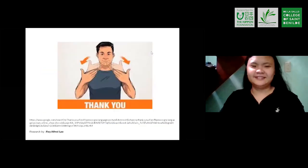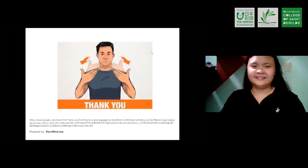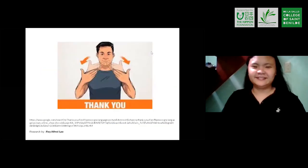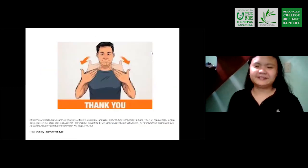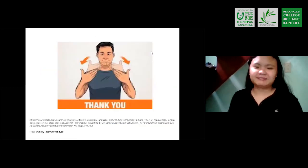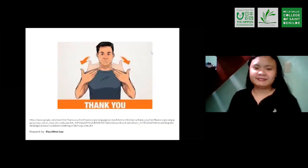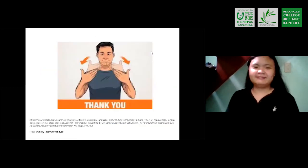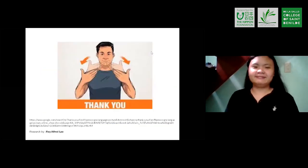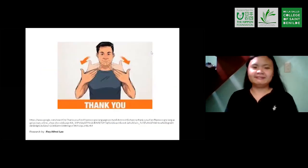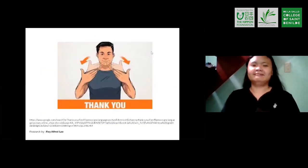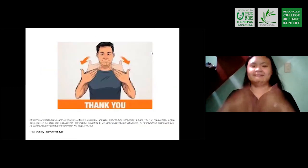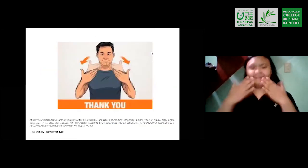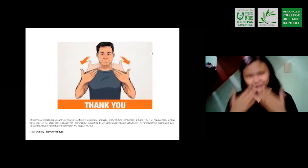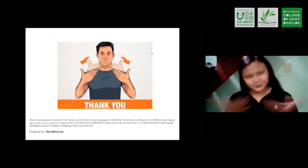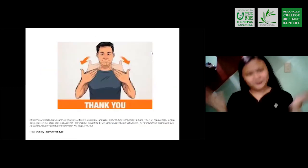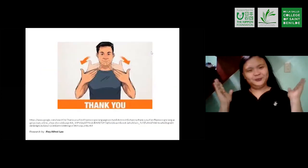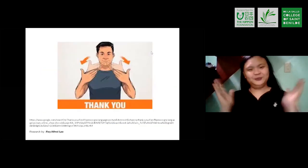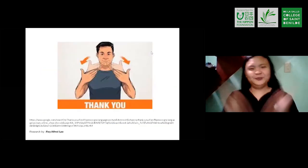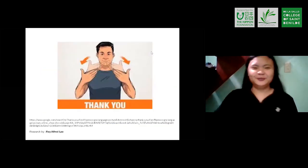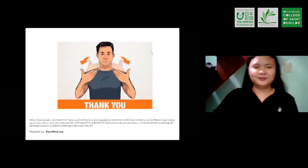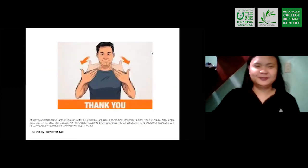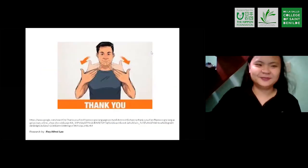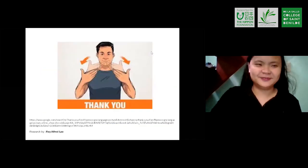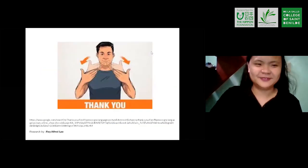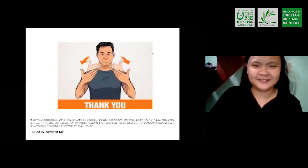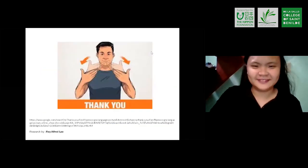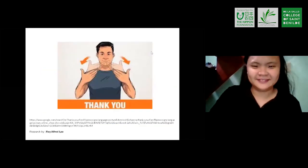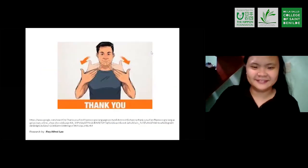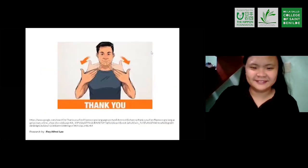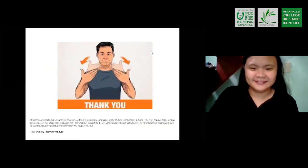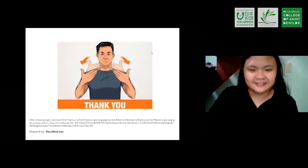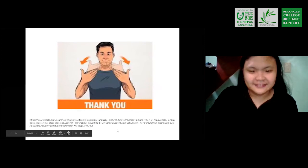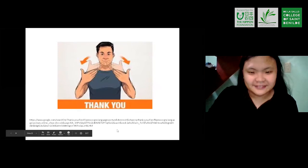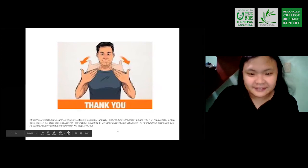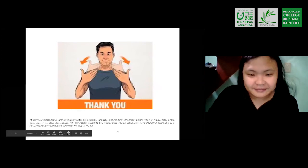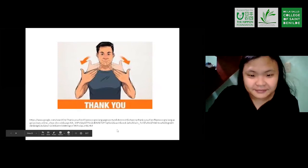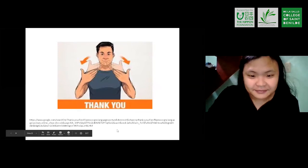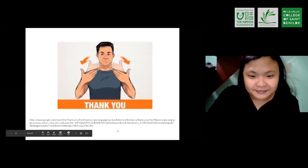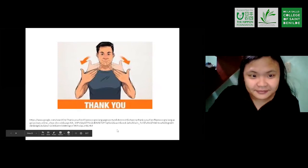So if you want to check it out, please click on the link. Thank you so much.